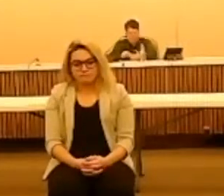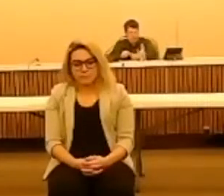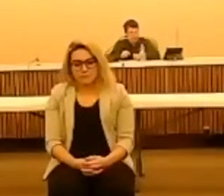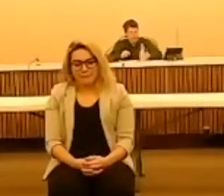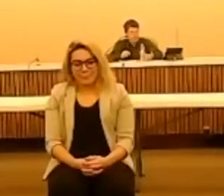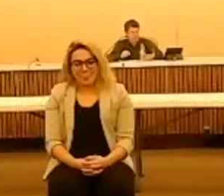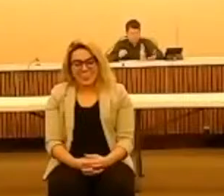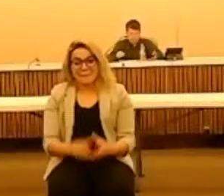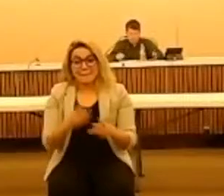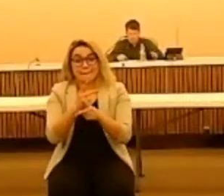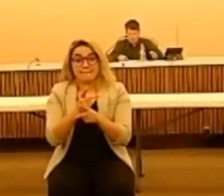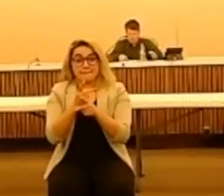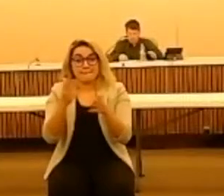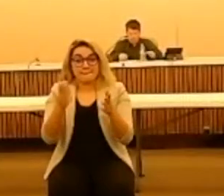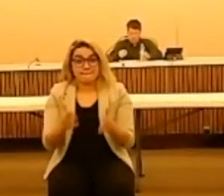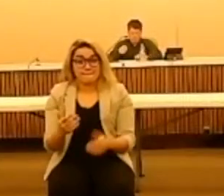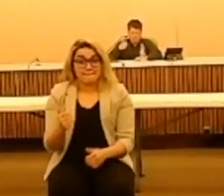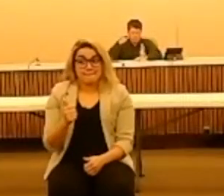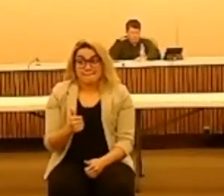Okay.